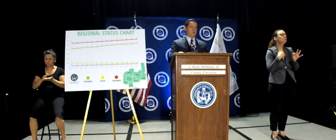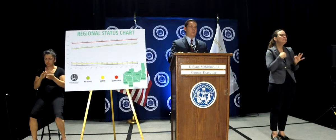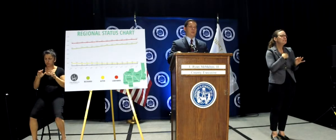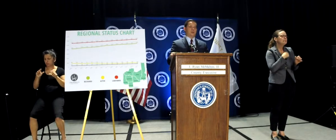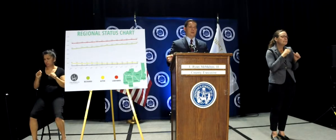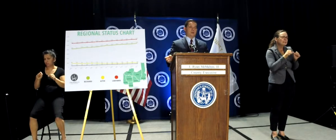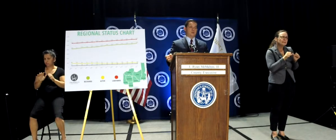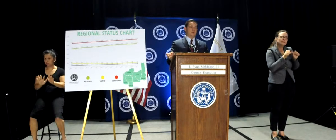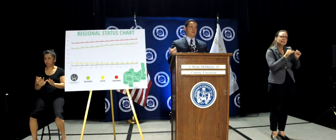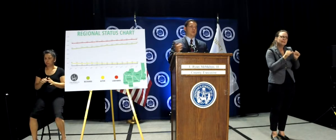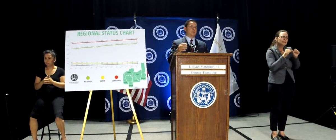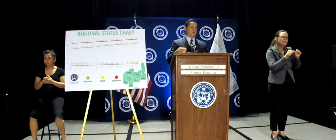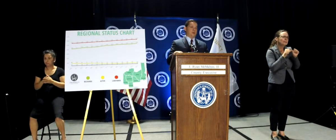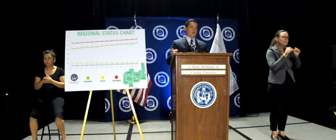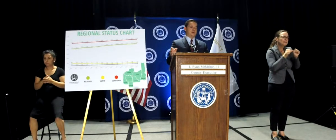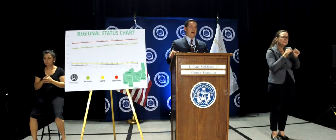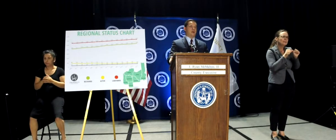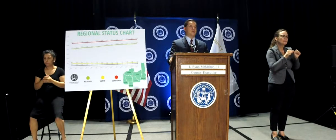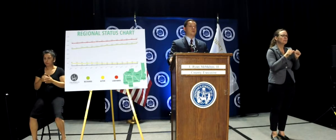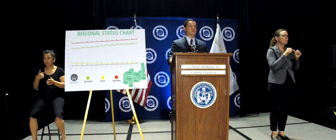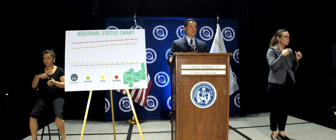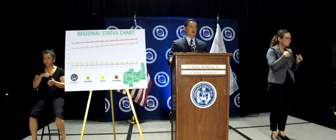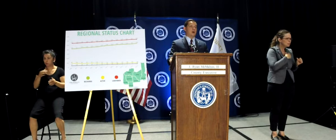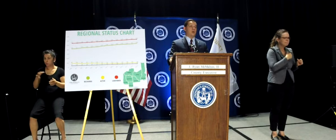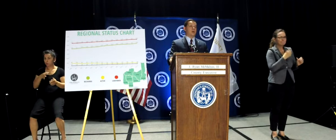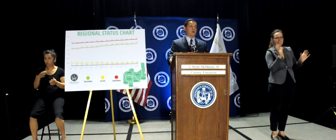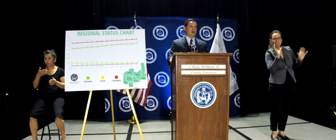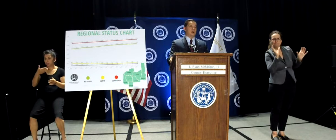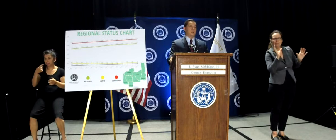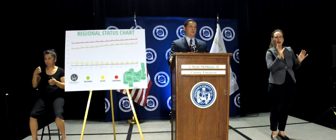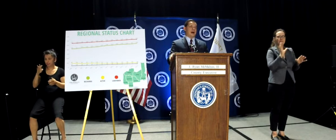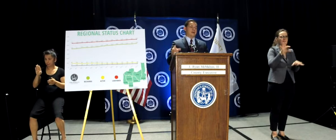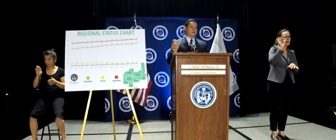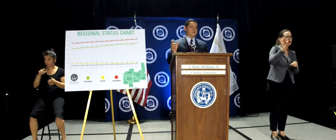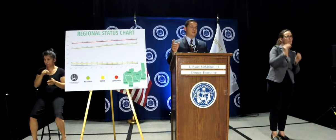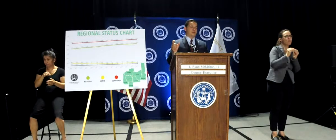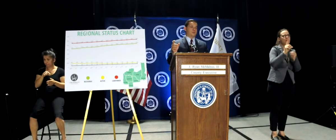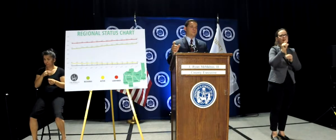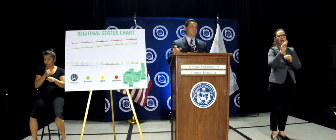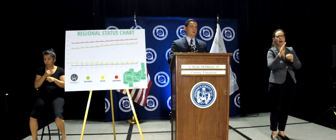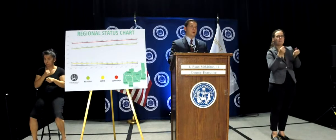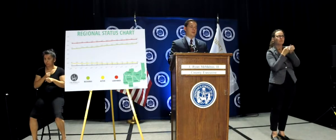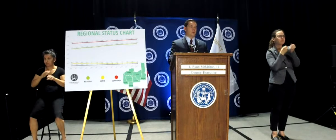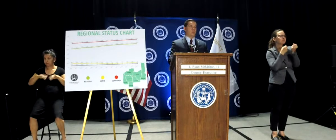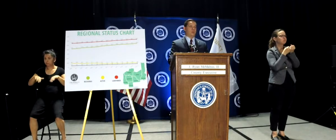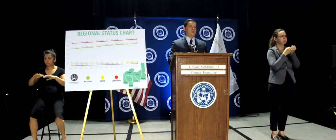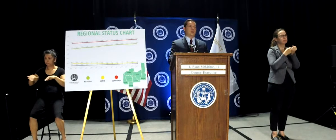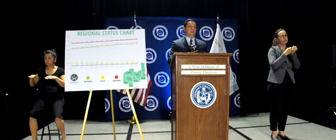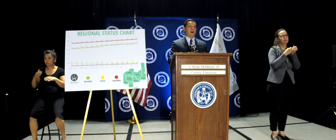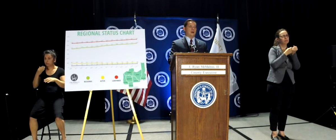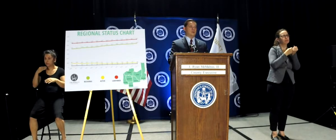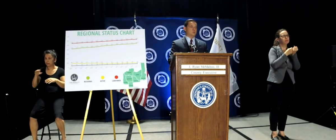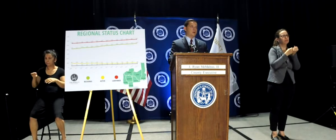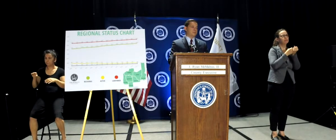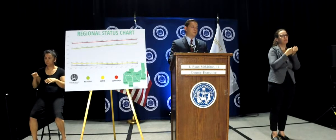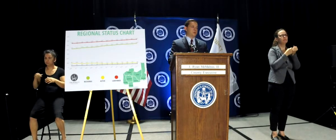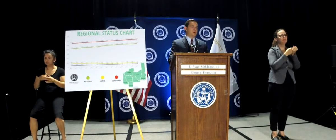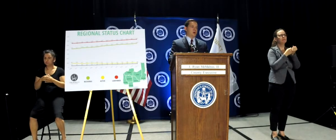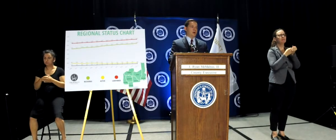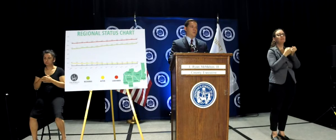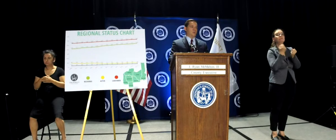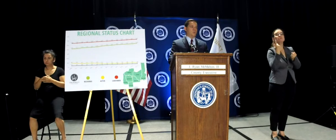partners that we're putting in touch with the various colleges as well. Their model's different than the other models,